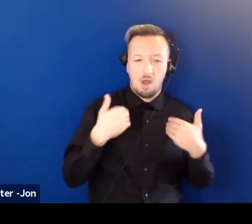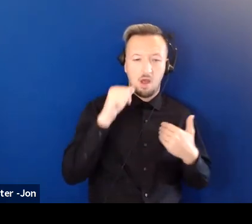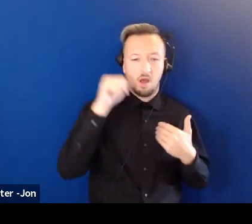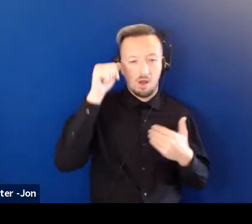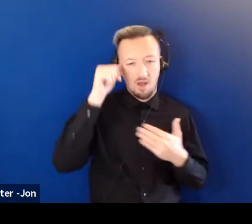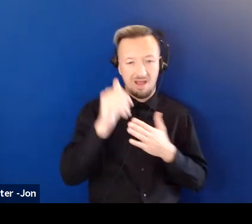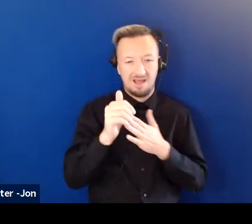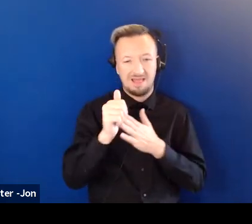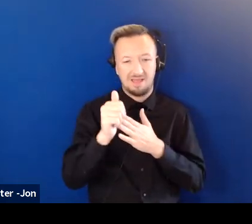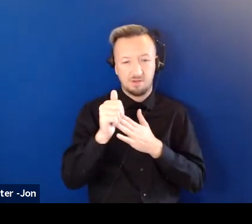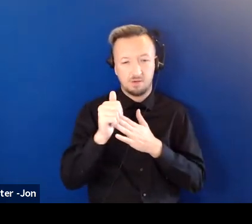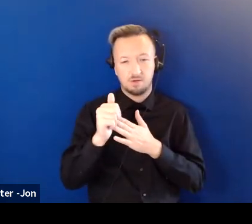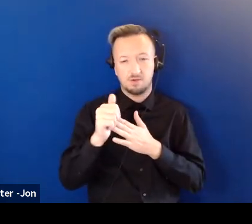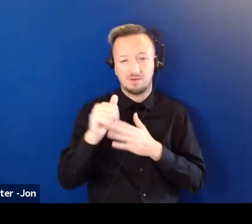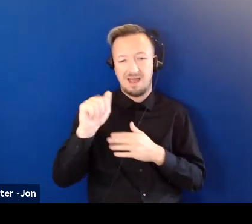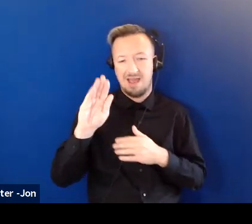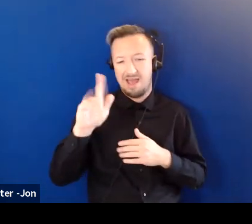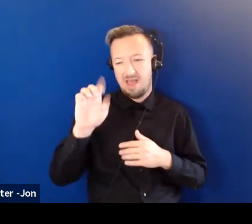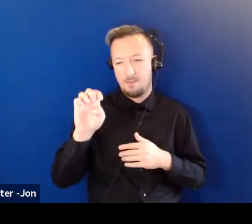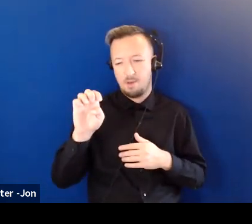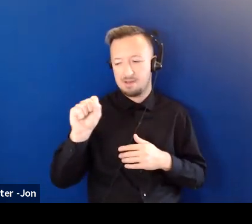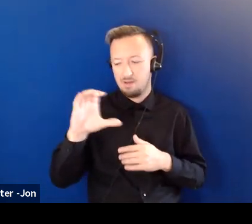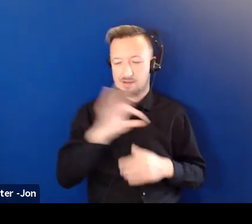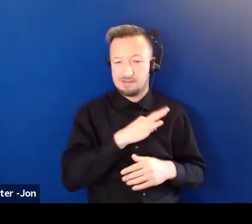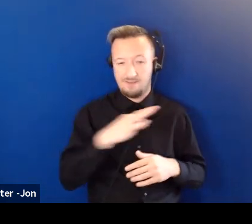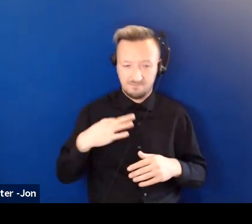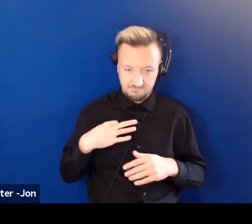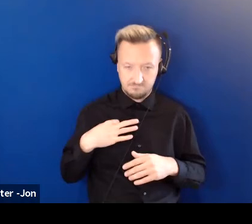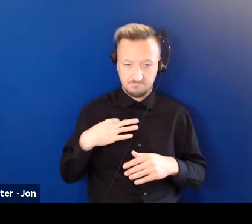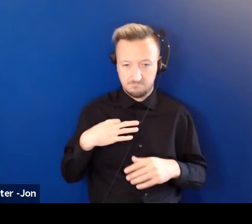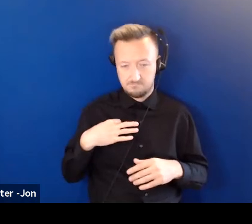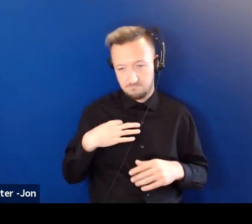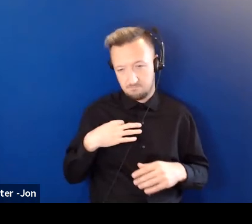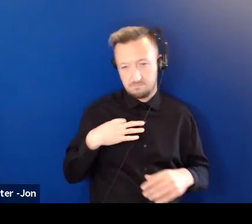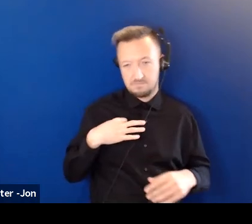staff. So EQUIP is